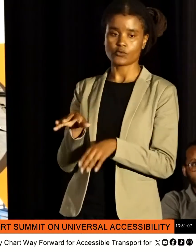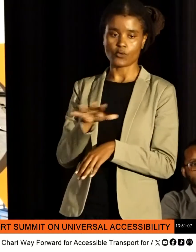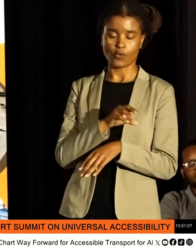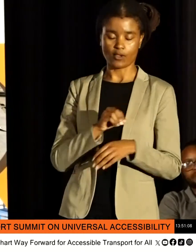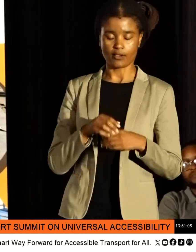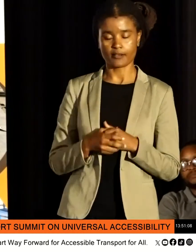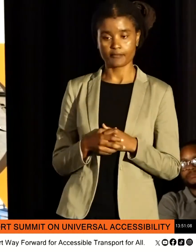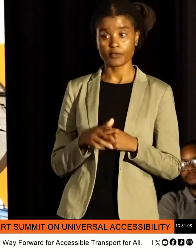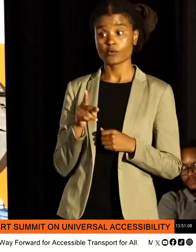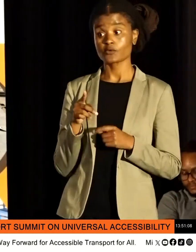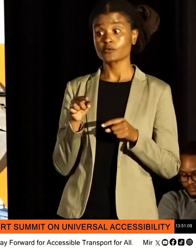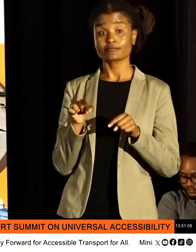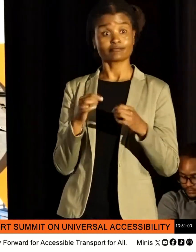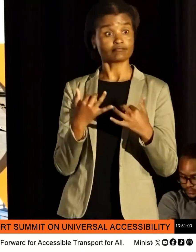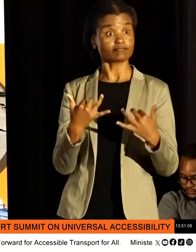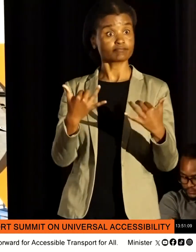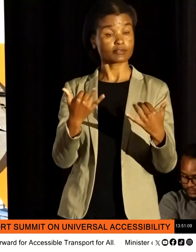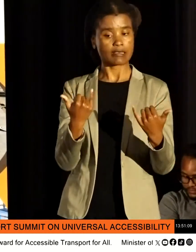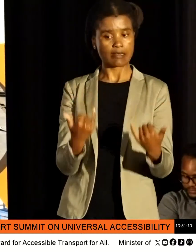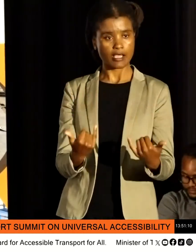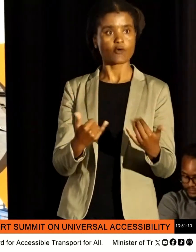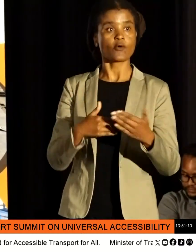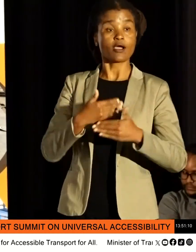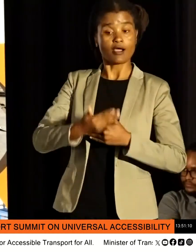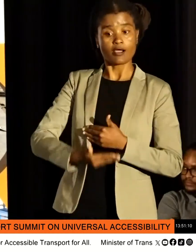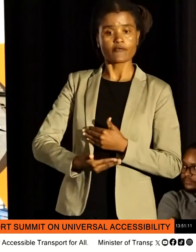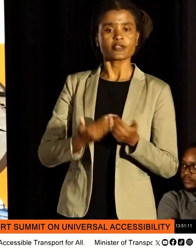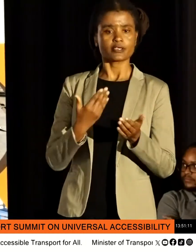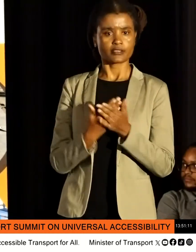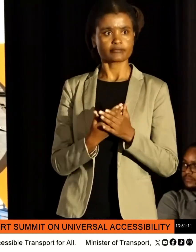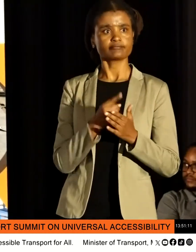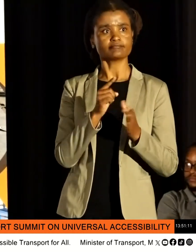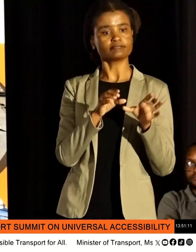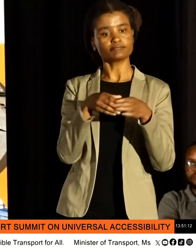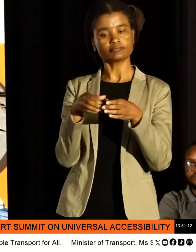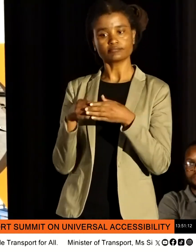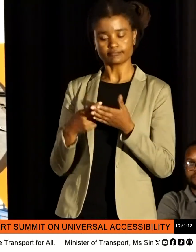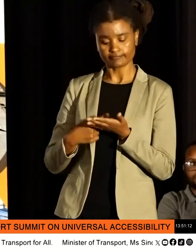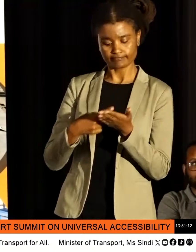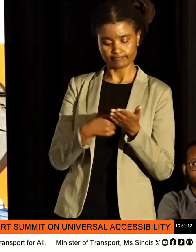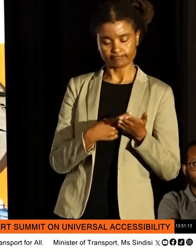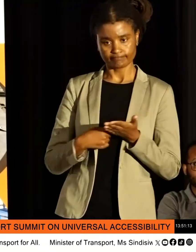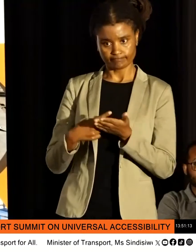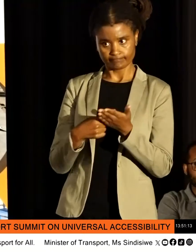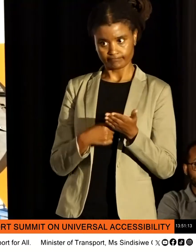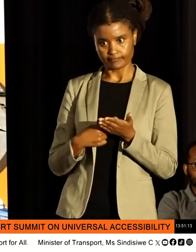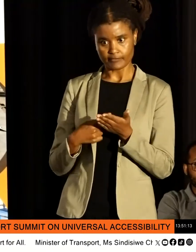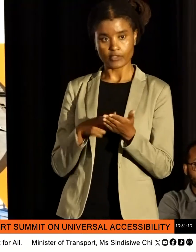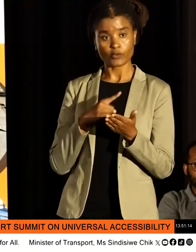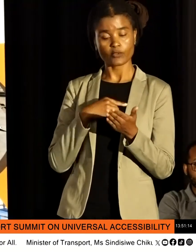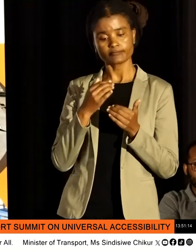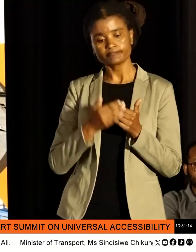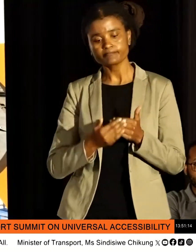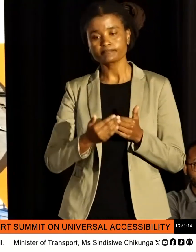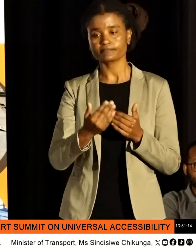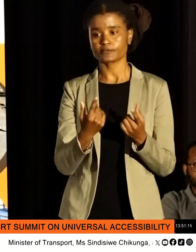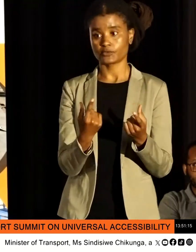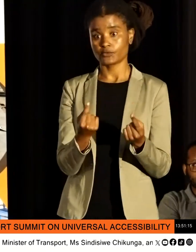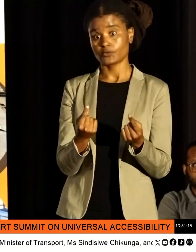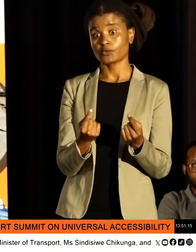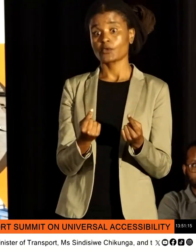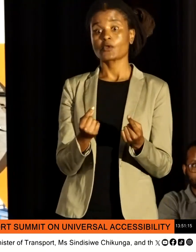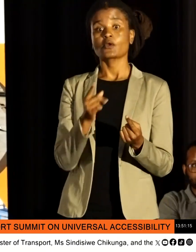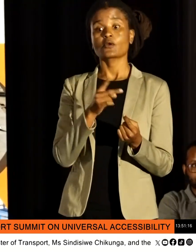this plenary, let us reflect on the rich discussions we've had today on the imperative ahead. Our